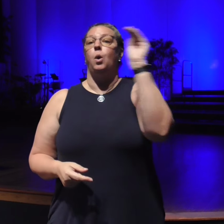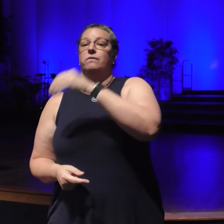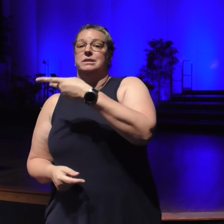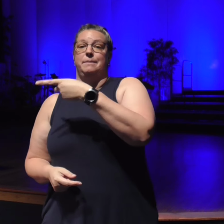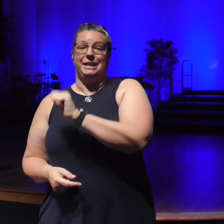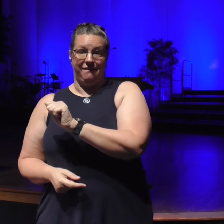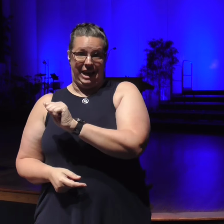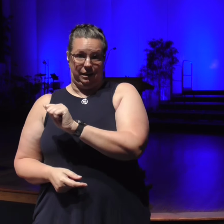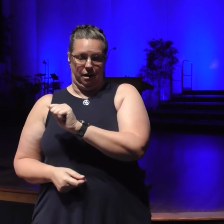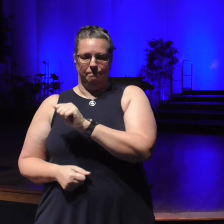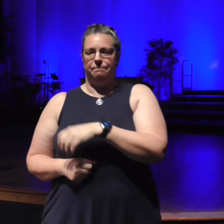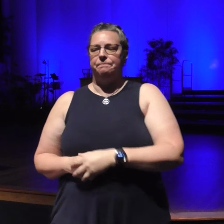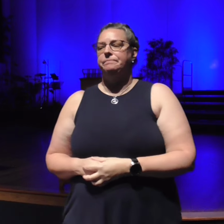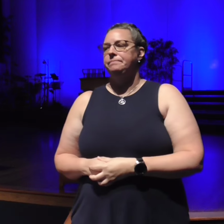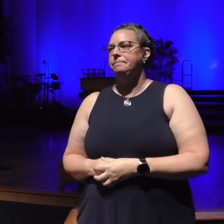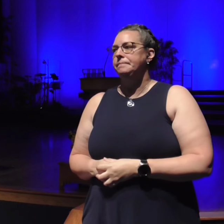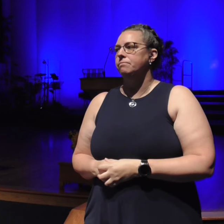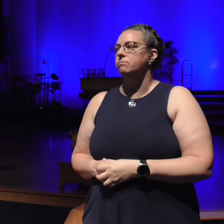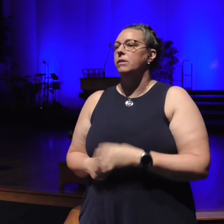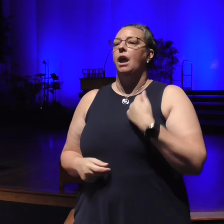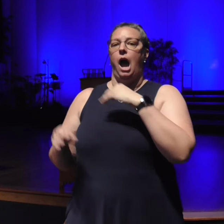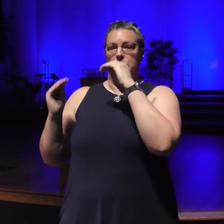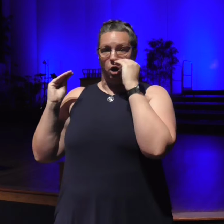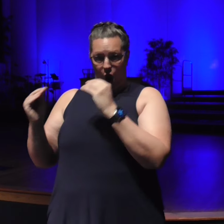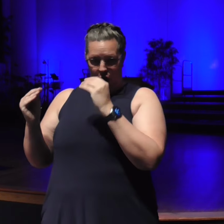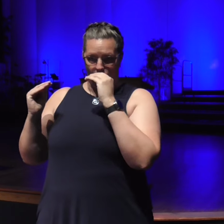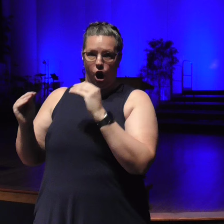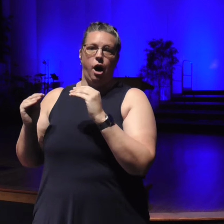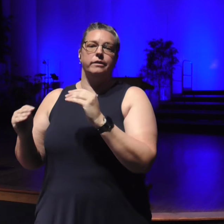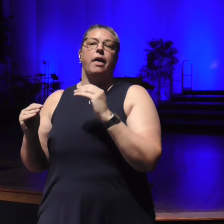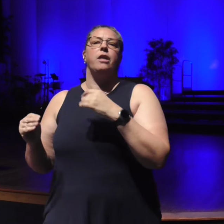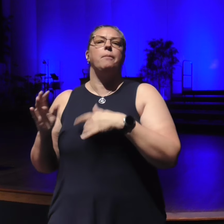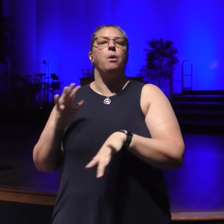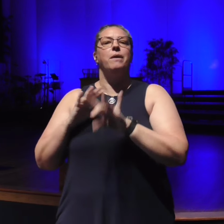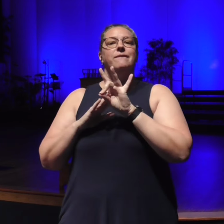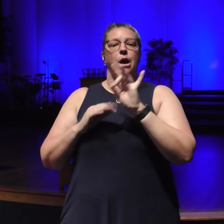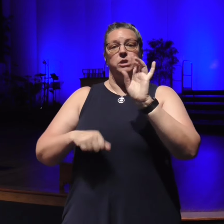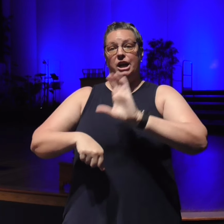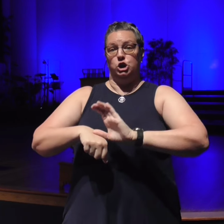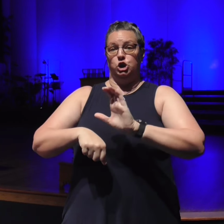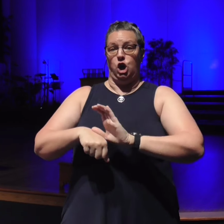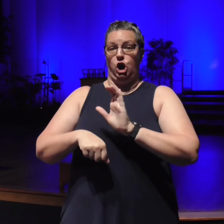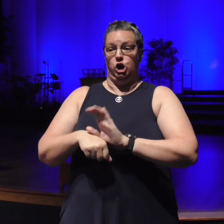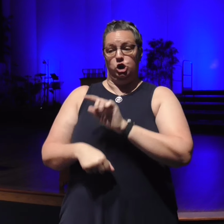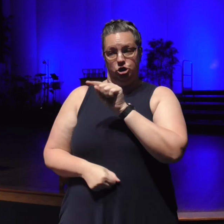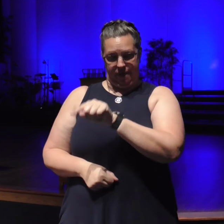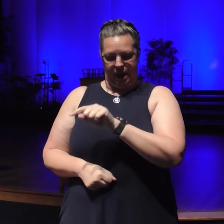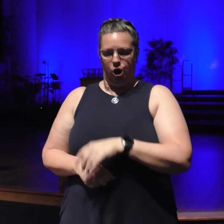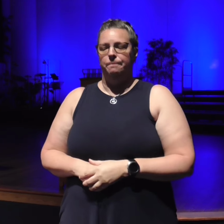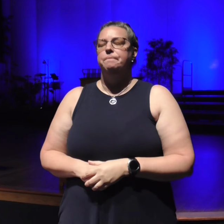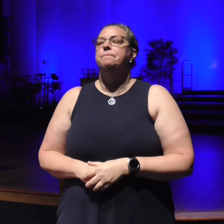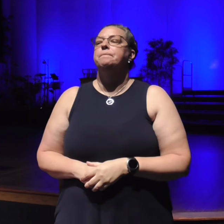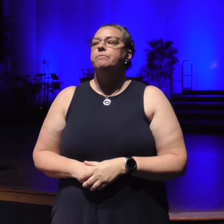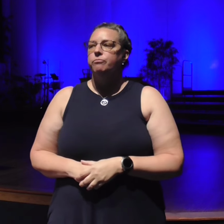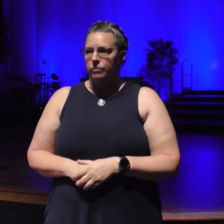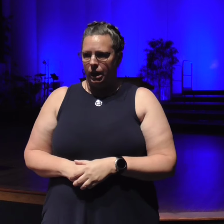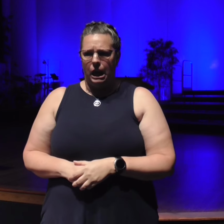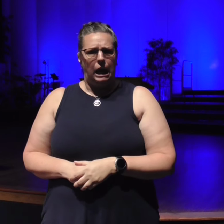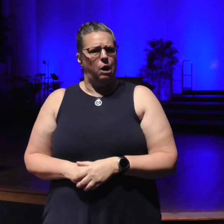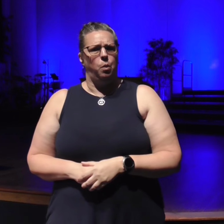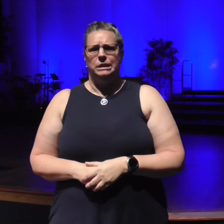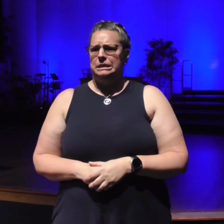Pennsylvania. And I did some teaching there, but we found a church there because it's been a